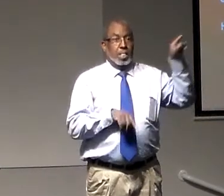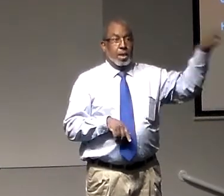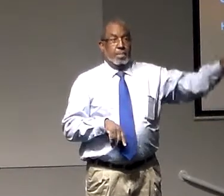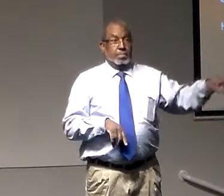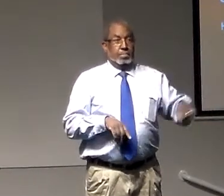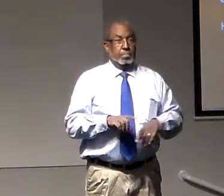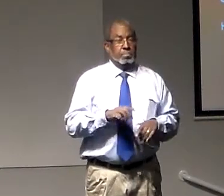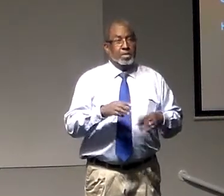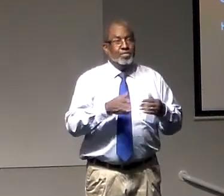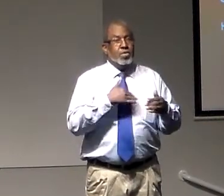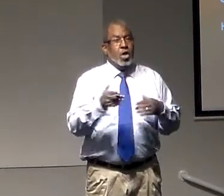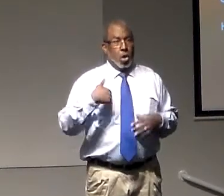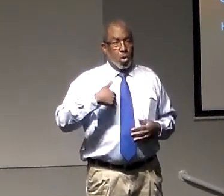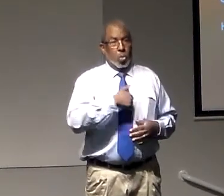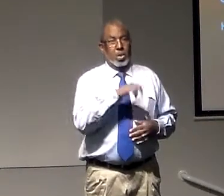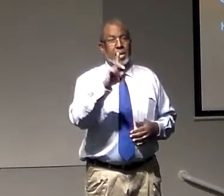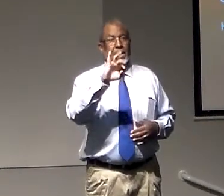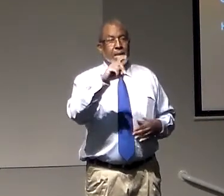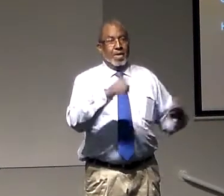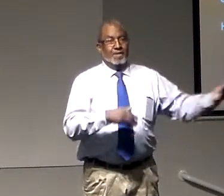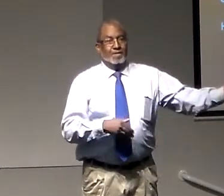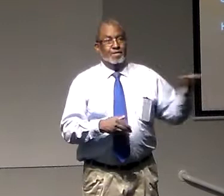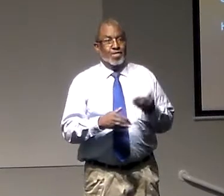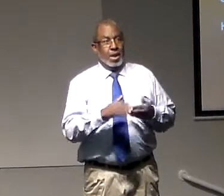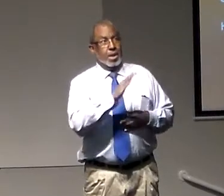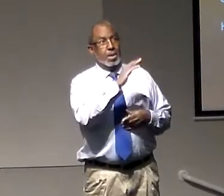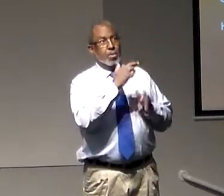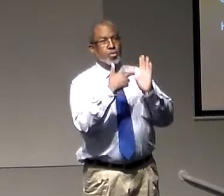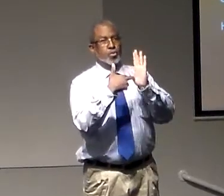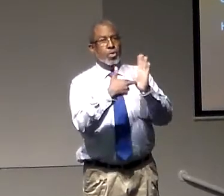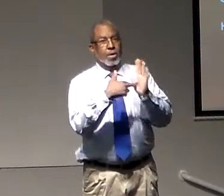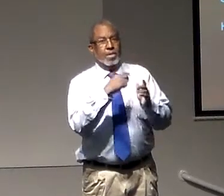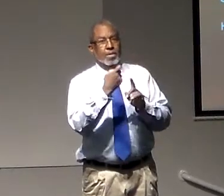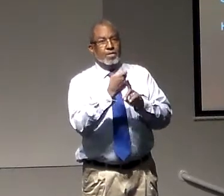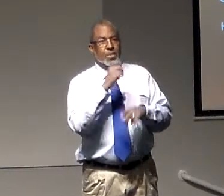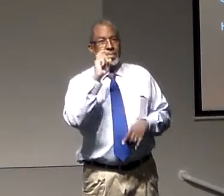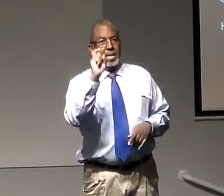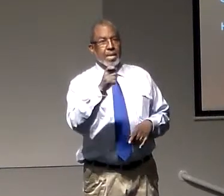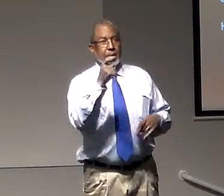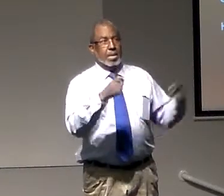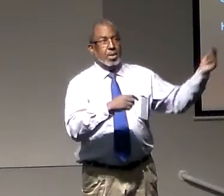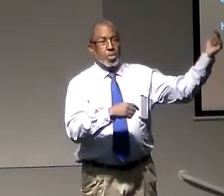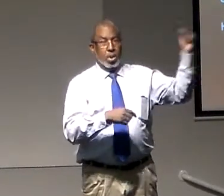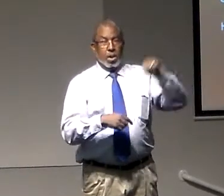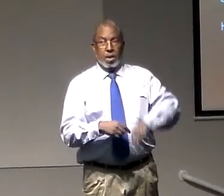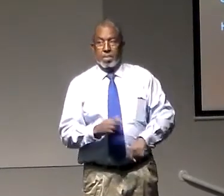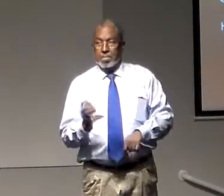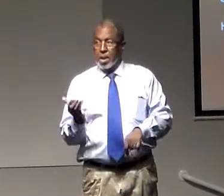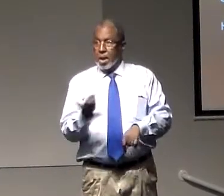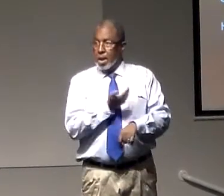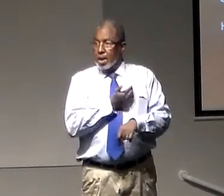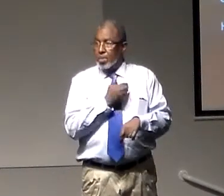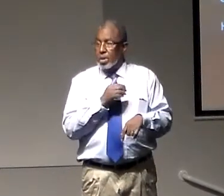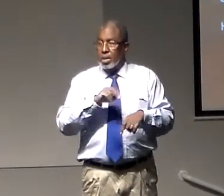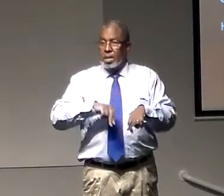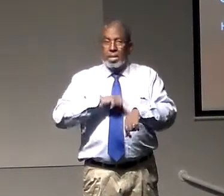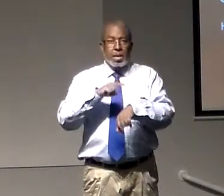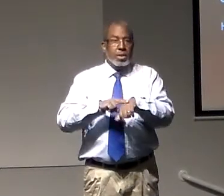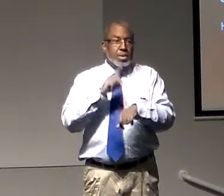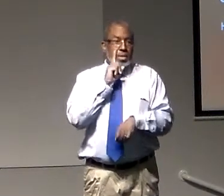Really important to them. Even though that we did invite, a representative from Kenya to come over, to come into our